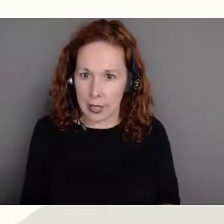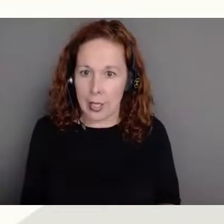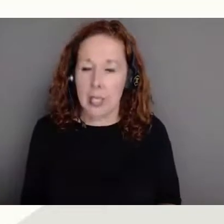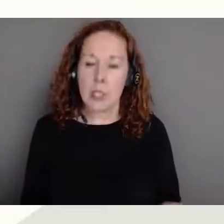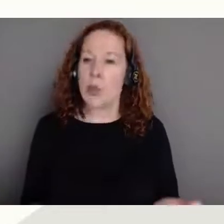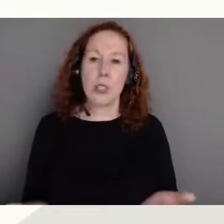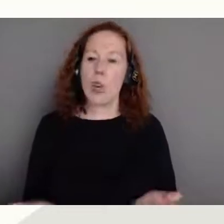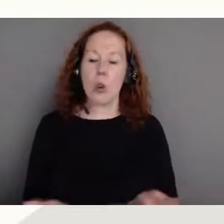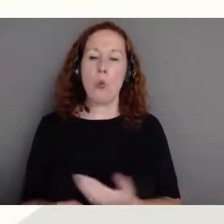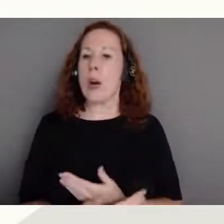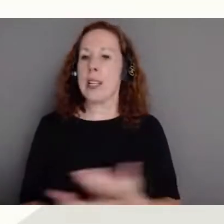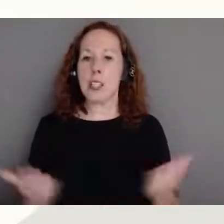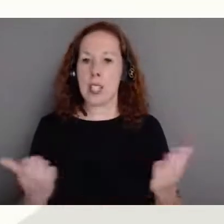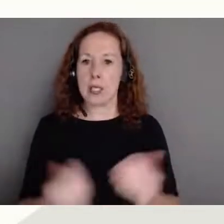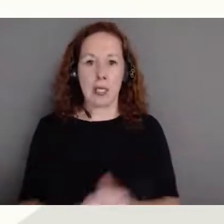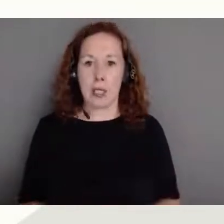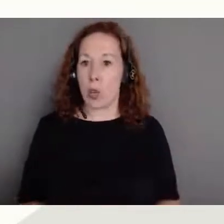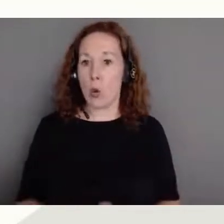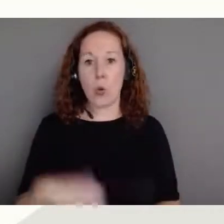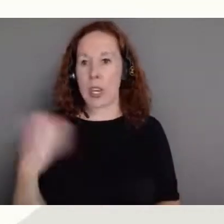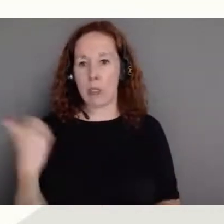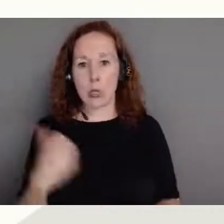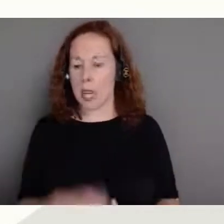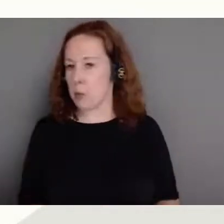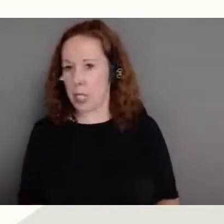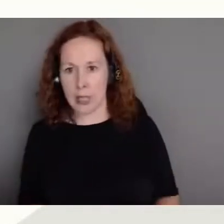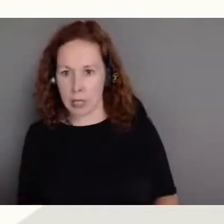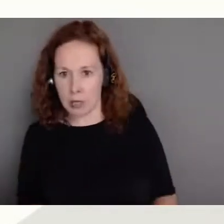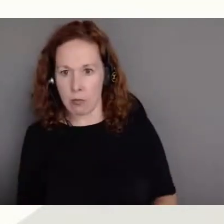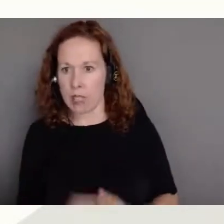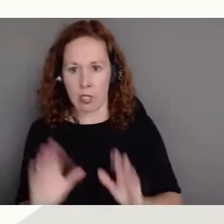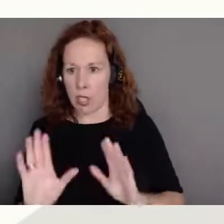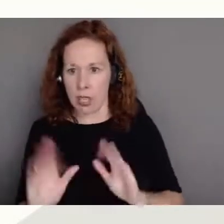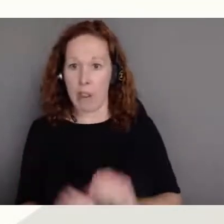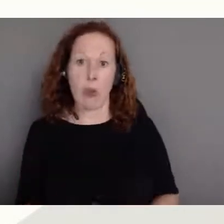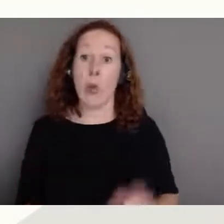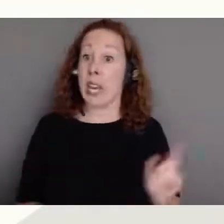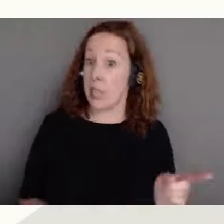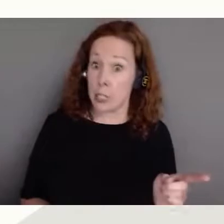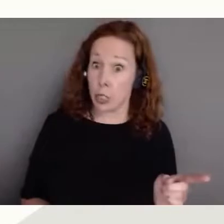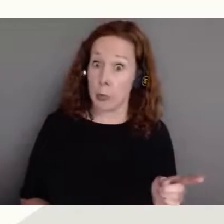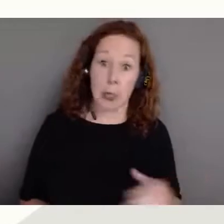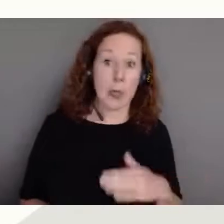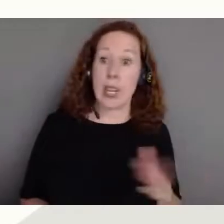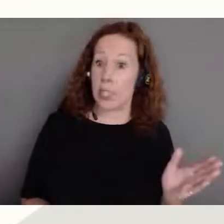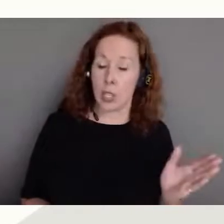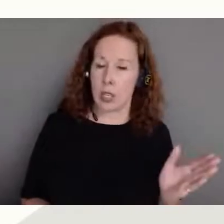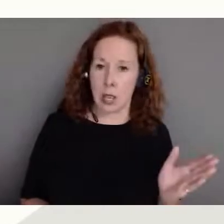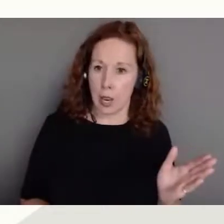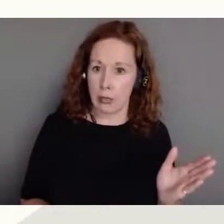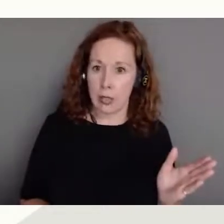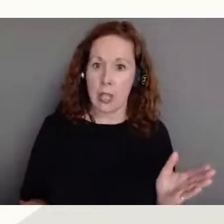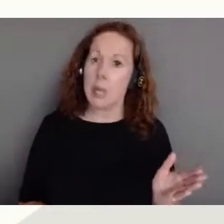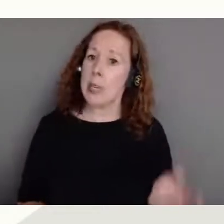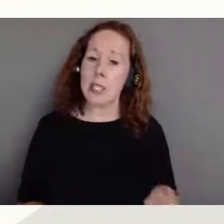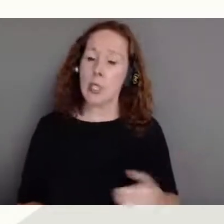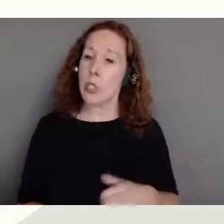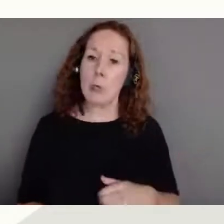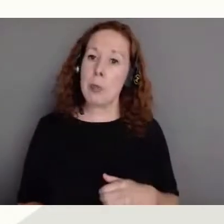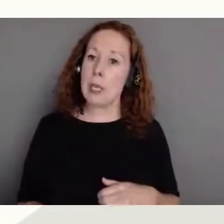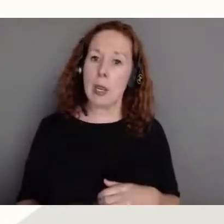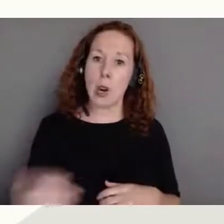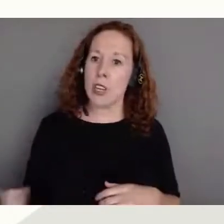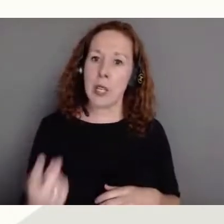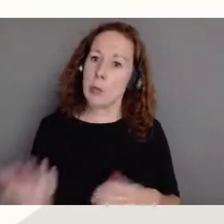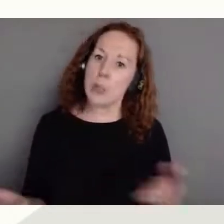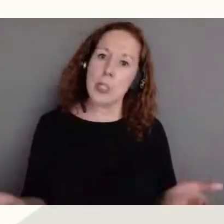accessibility. Right. So there's not one just, oh, we have closed captioning, that's good enough, or we have an interpreter, that's good enough, Got it. because it